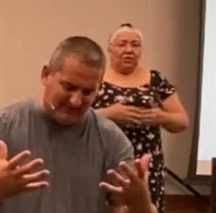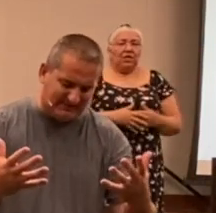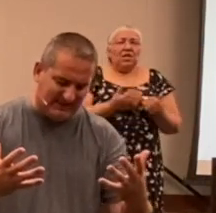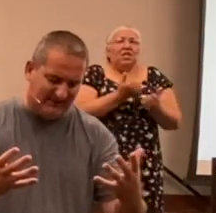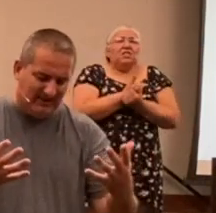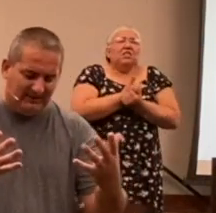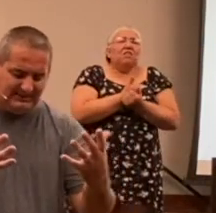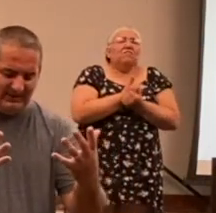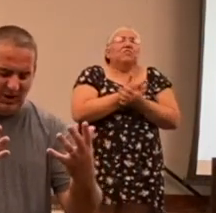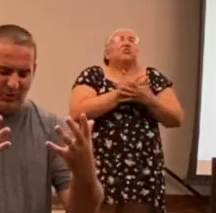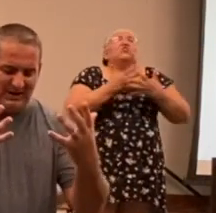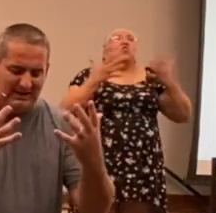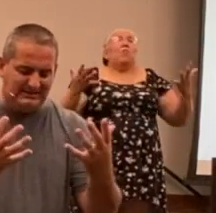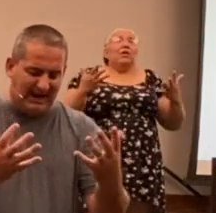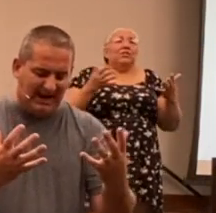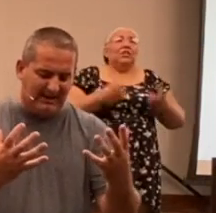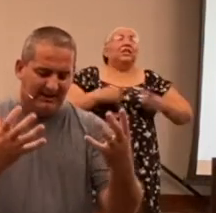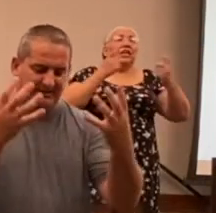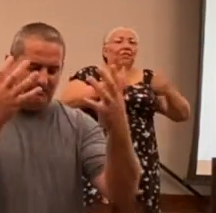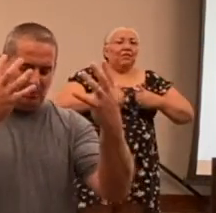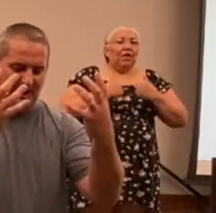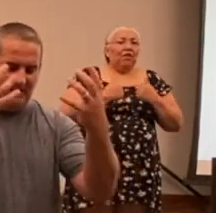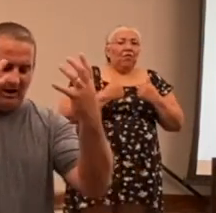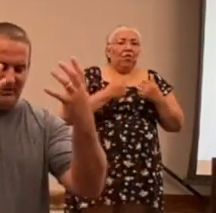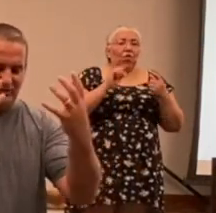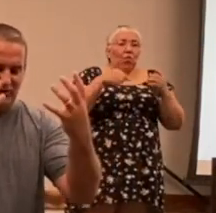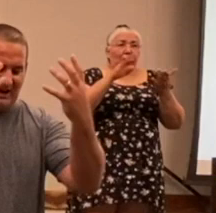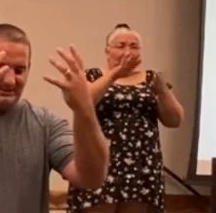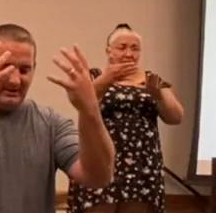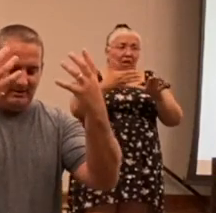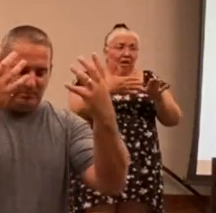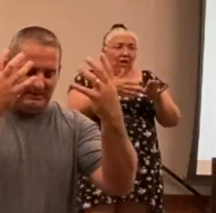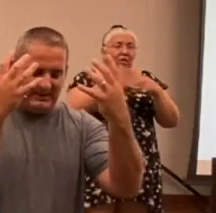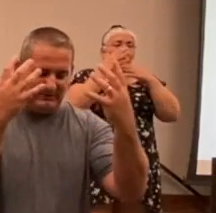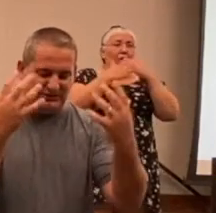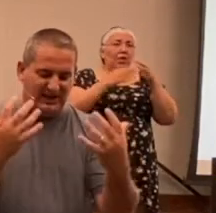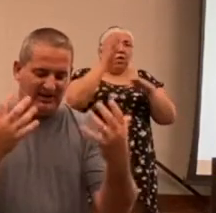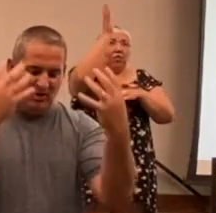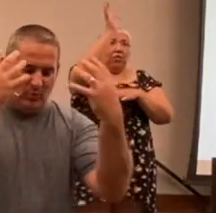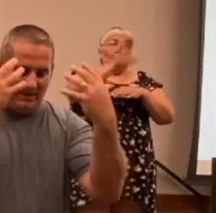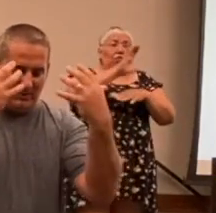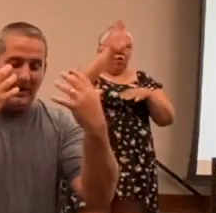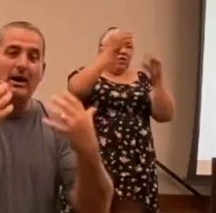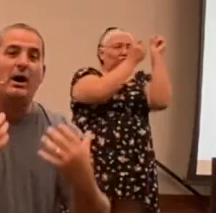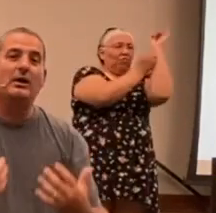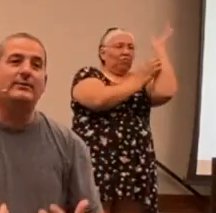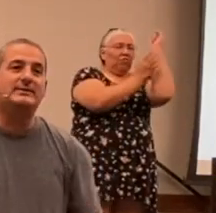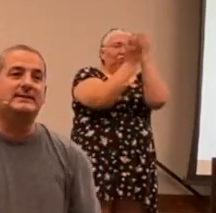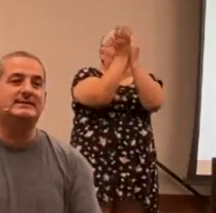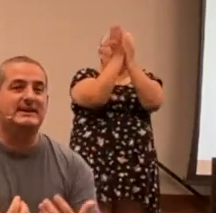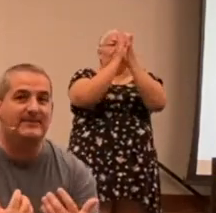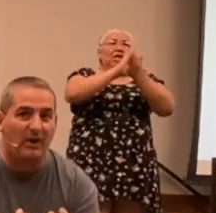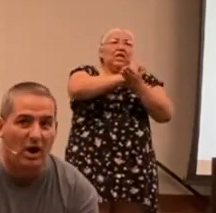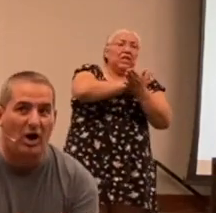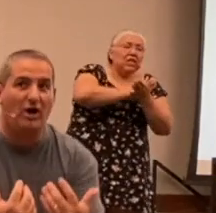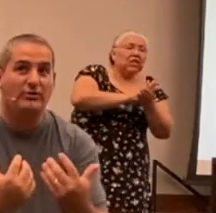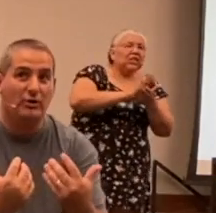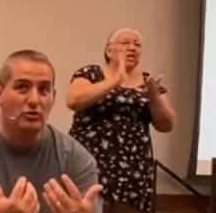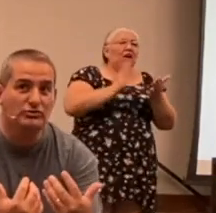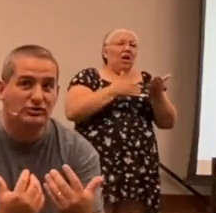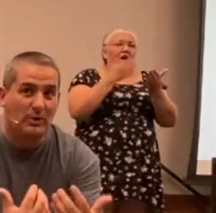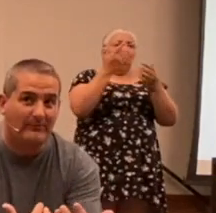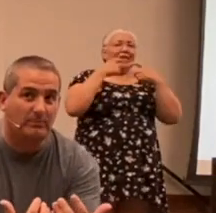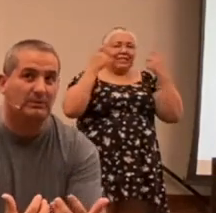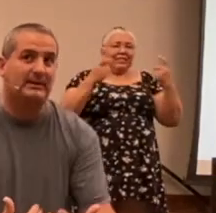that he gave his life. Listen, and when he died, the blood on the cross, the blood that was shed, wiped away all of our sins. If all,